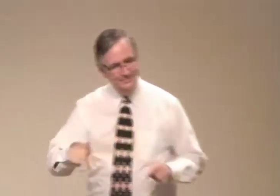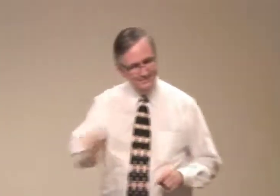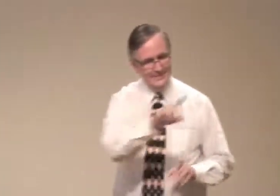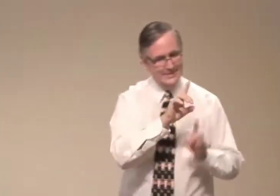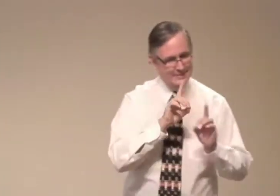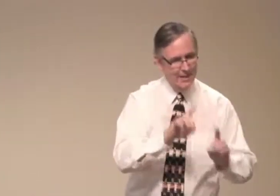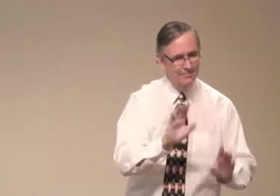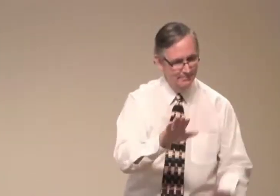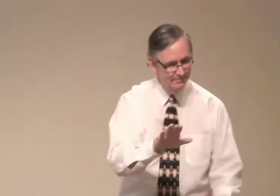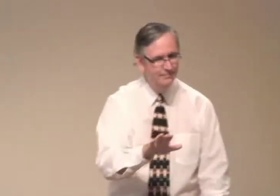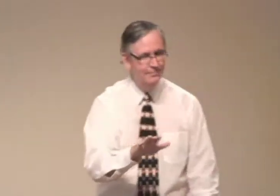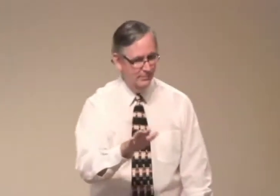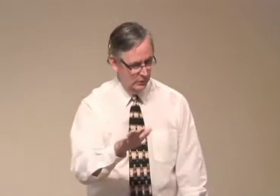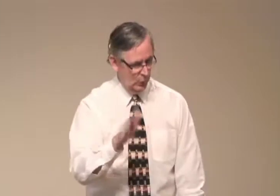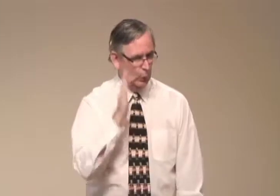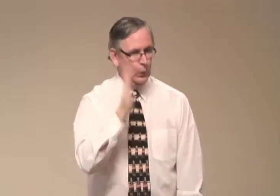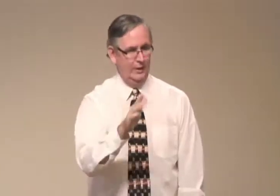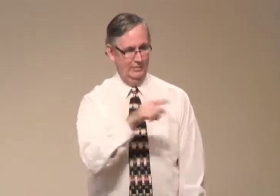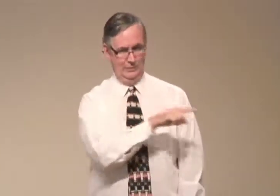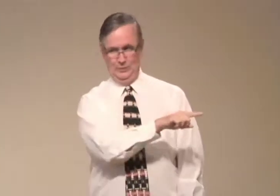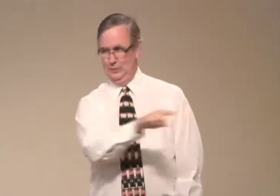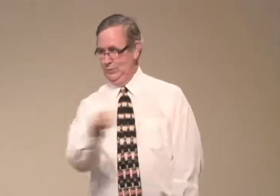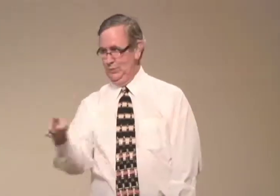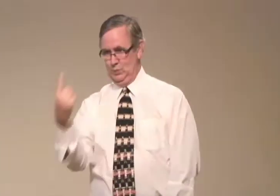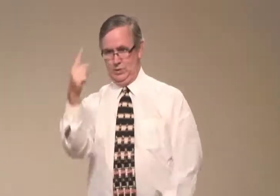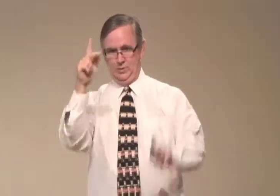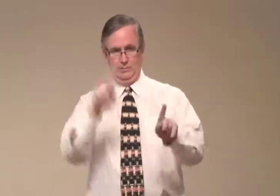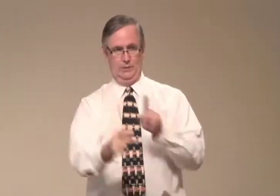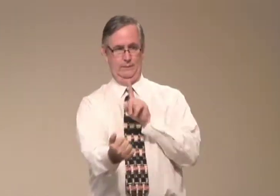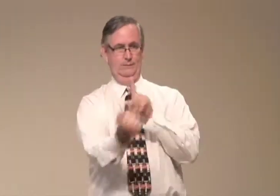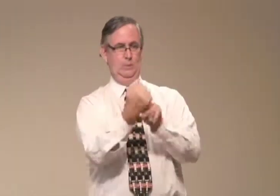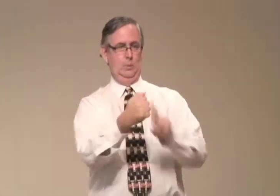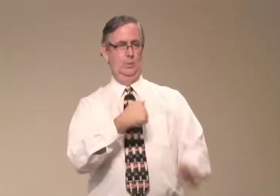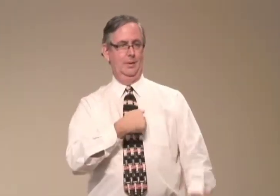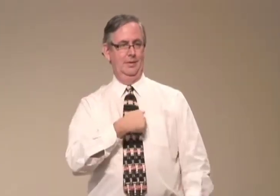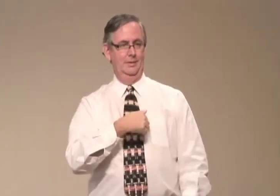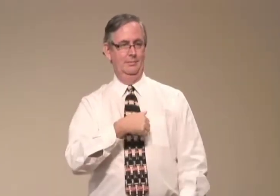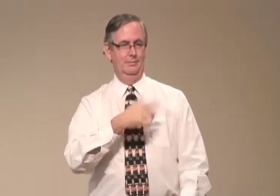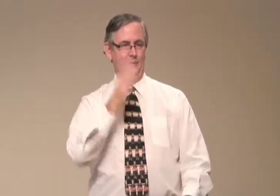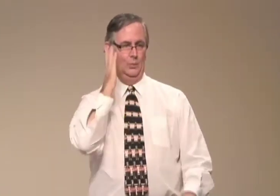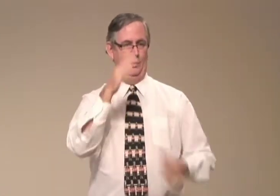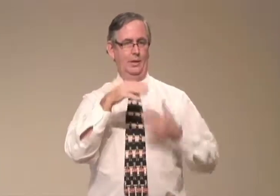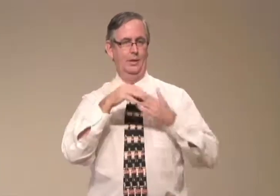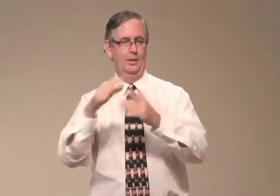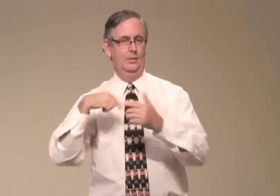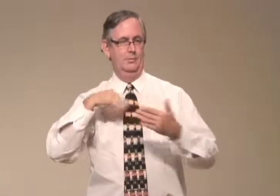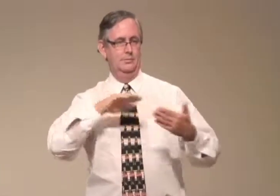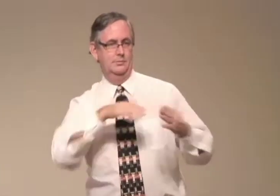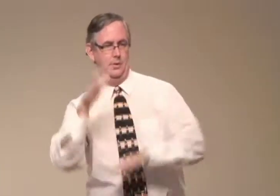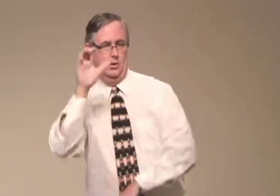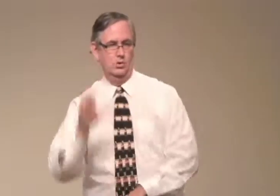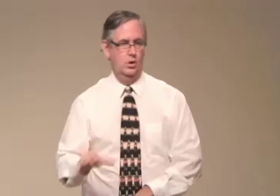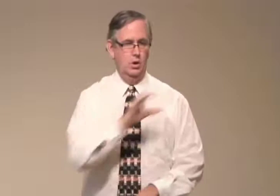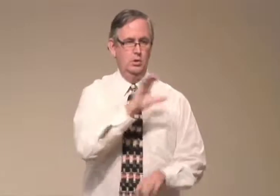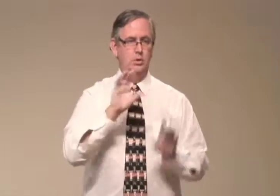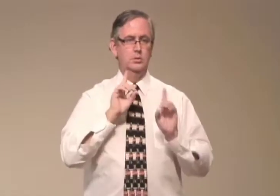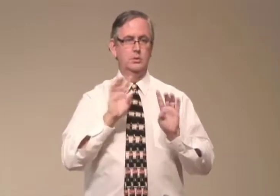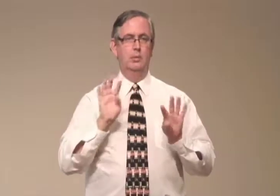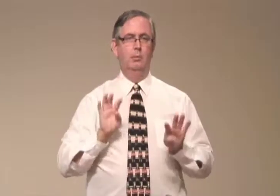Jesus has just told the disciples that very day, one of you will betray me, and I'm going to